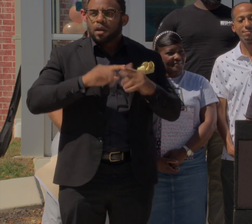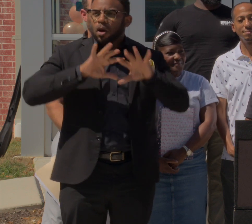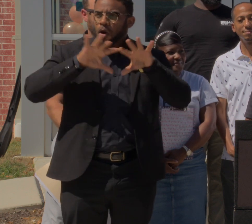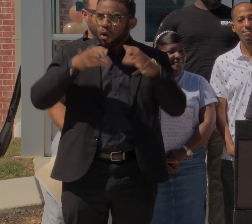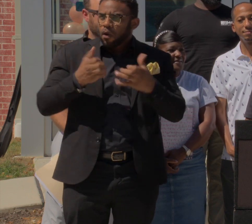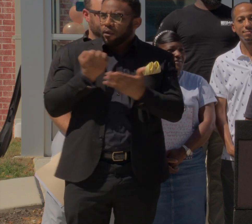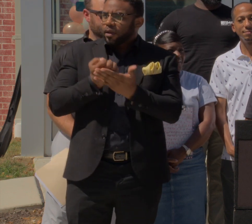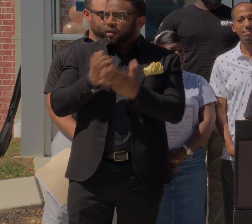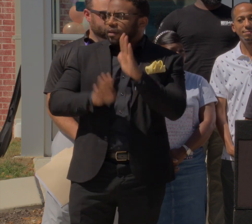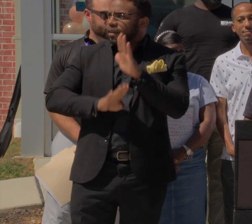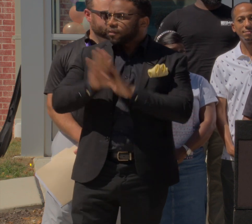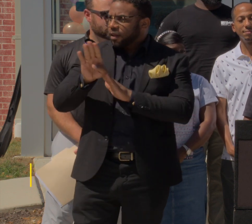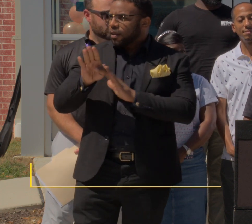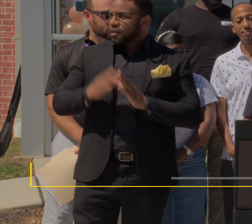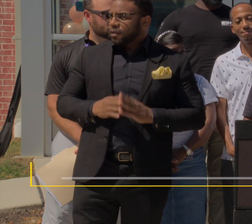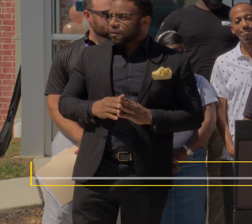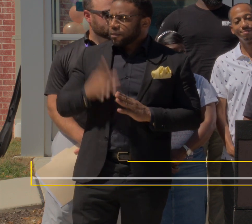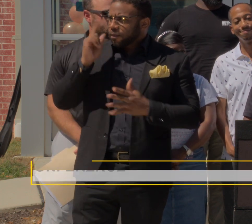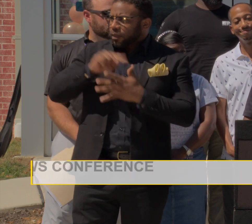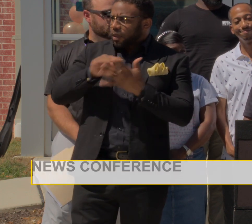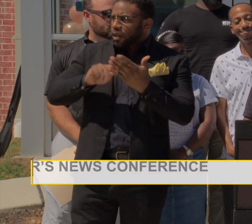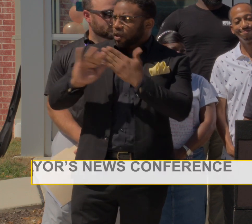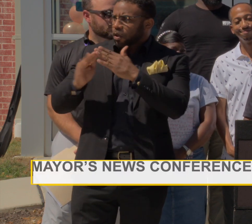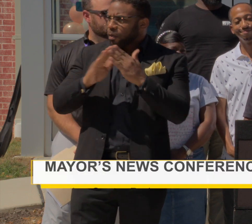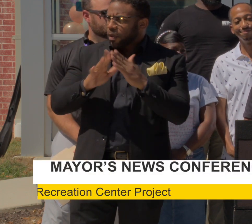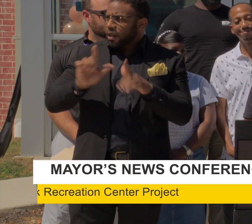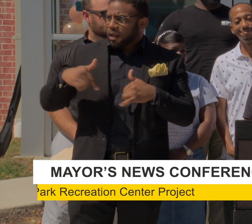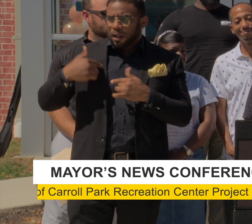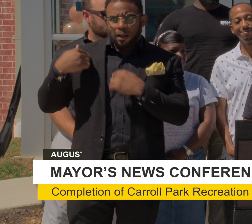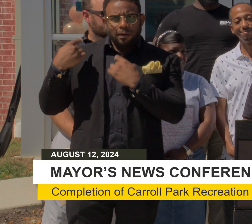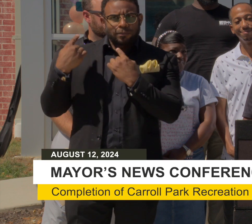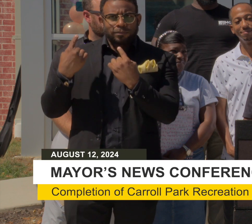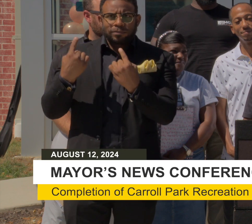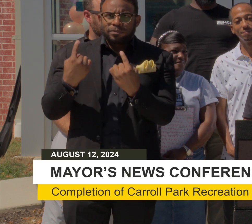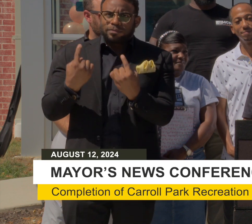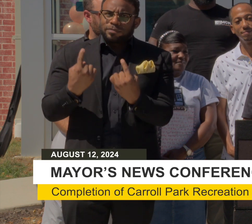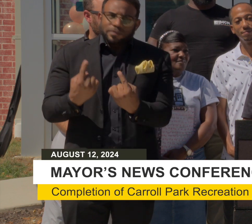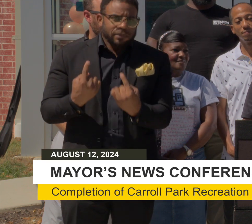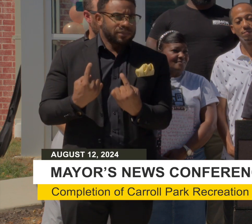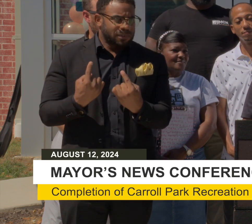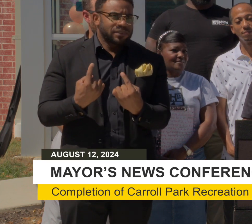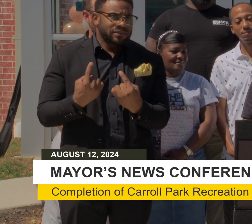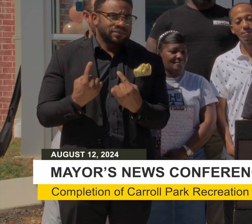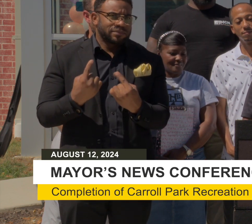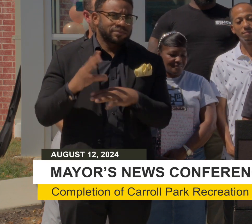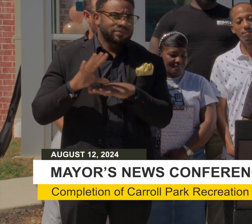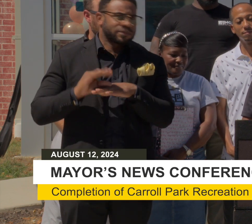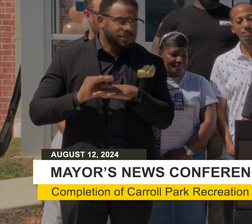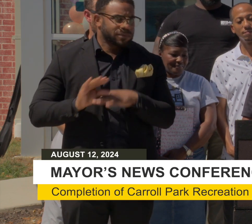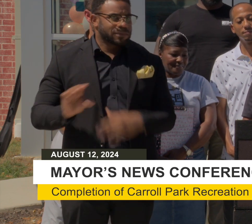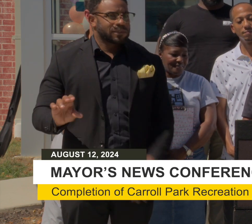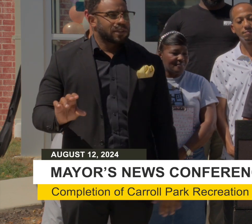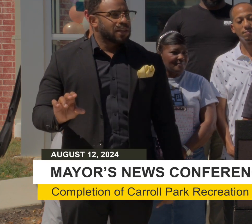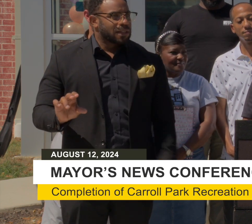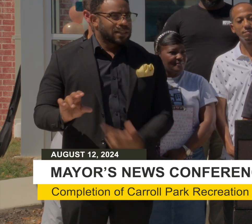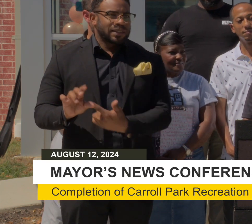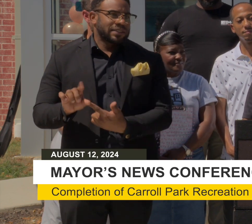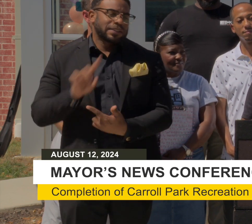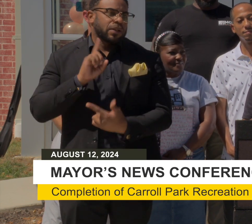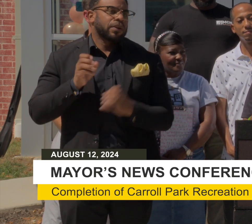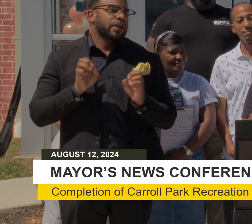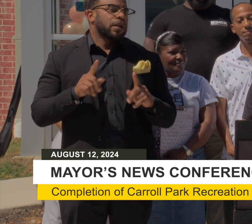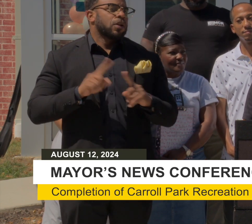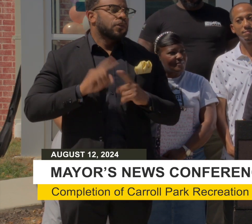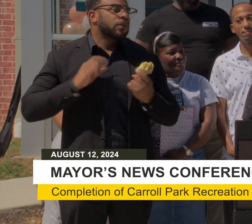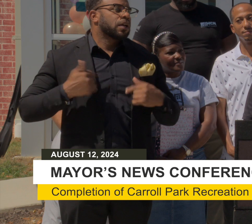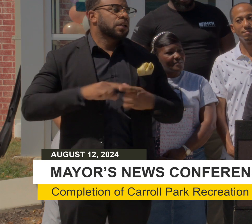overall economic development for these communities that have long been divested in. This is not only an